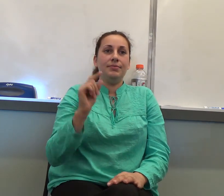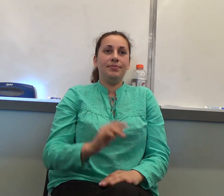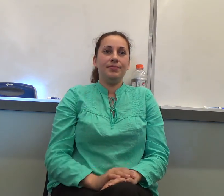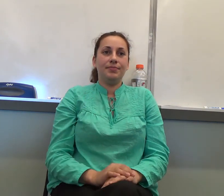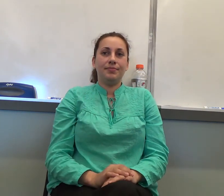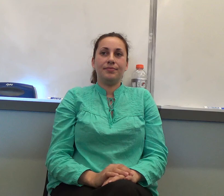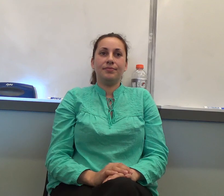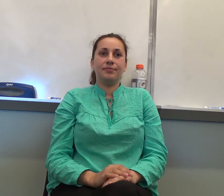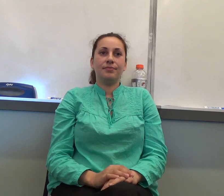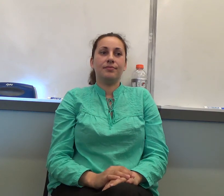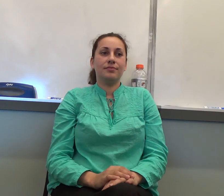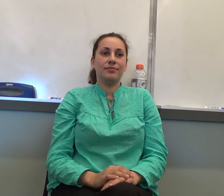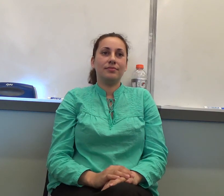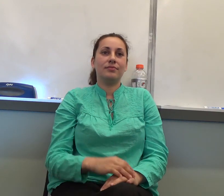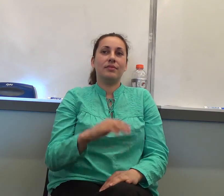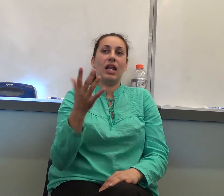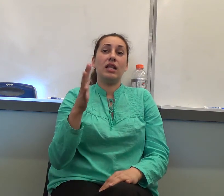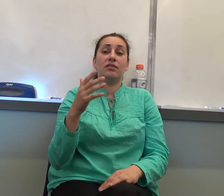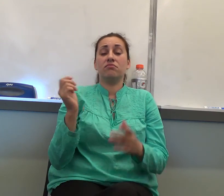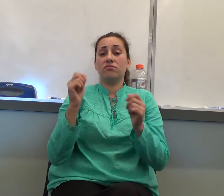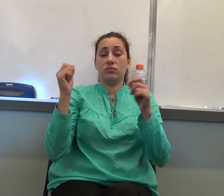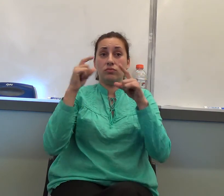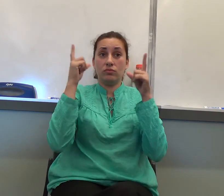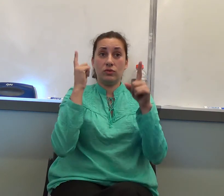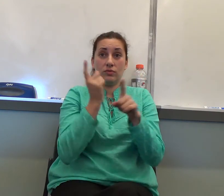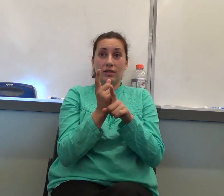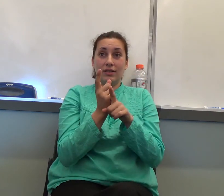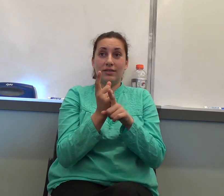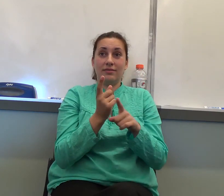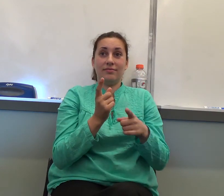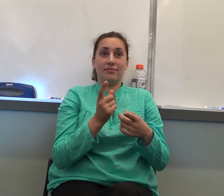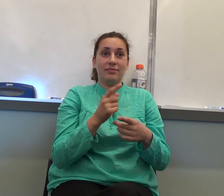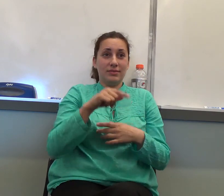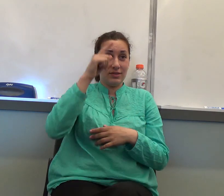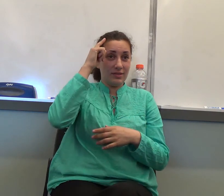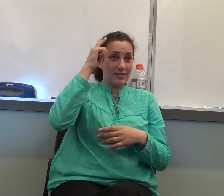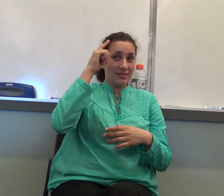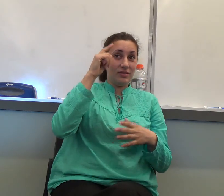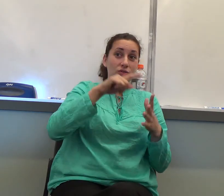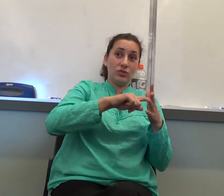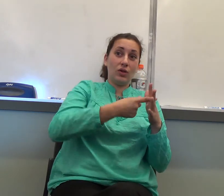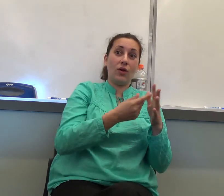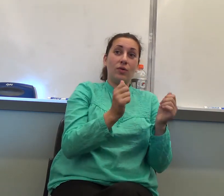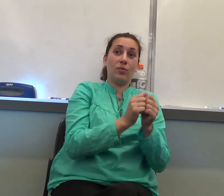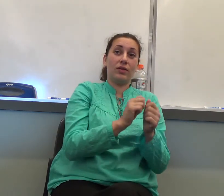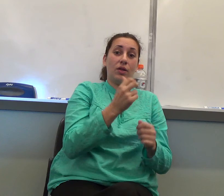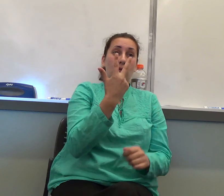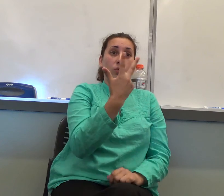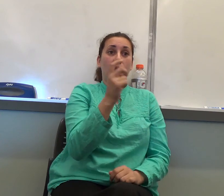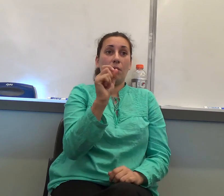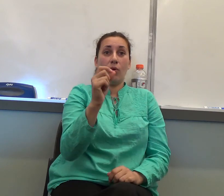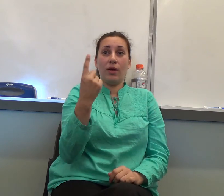Now that's sort of surprising, I think, because you started out with 3.1. This is 3.1 divided